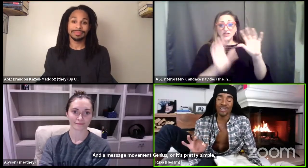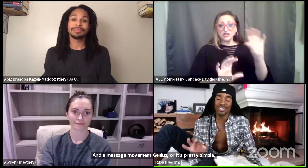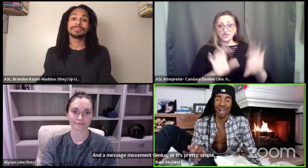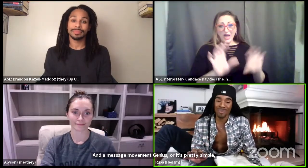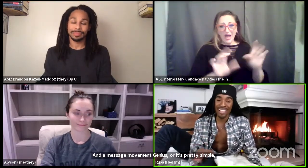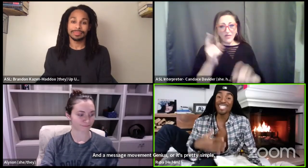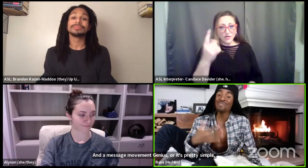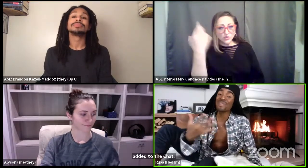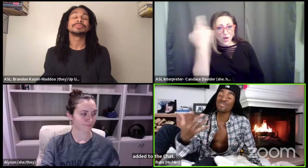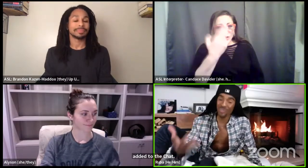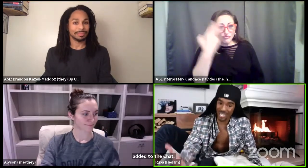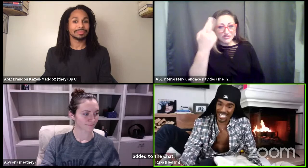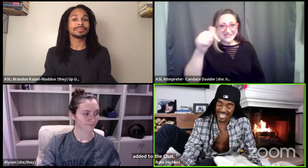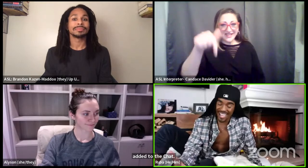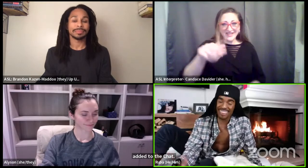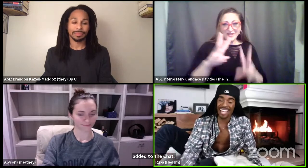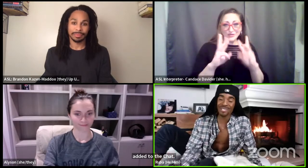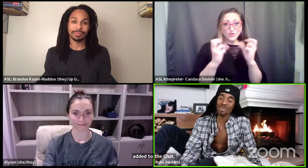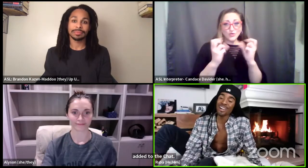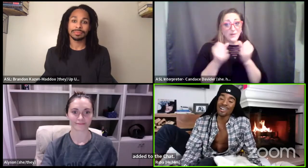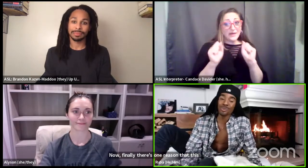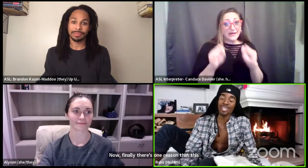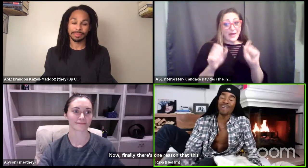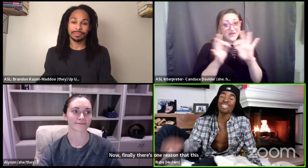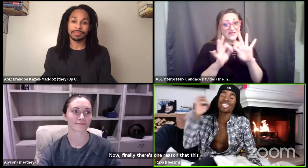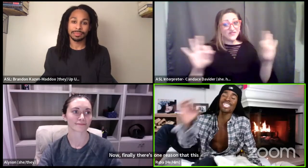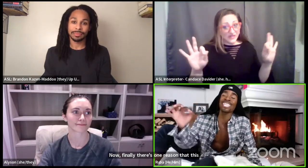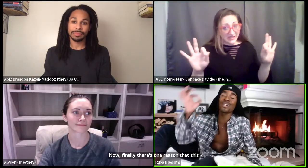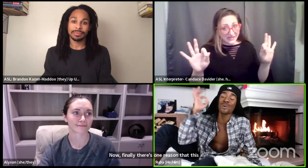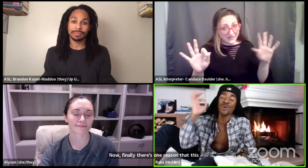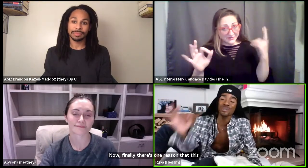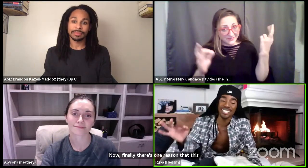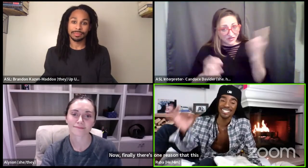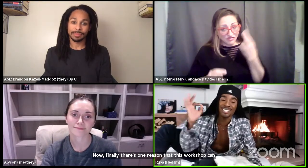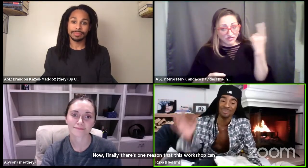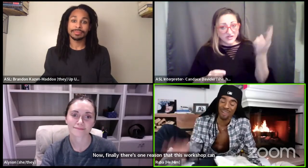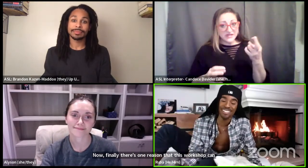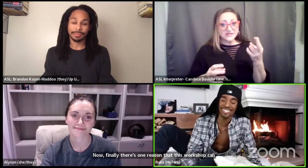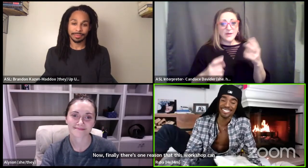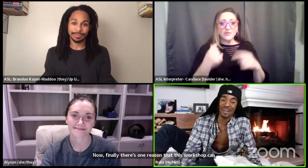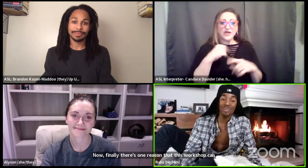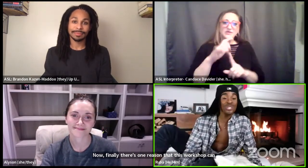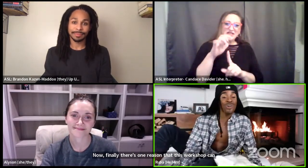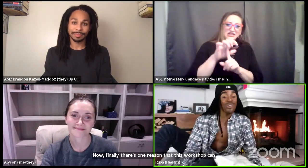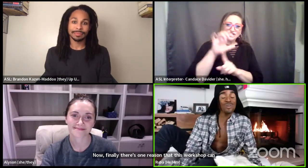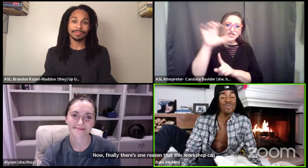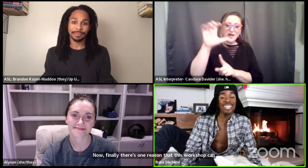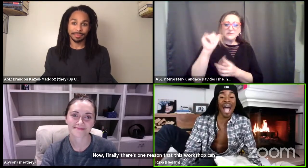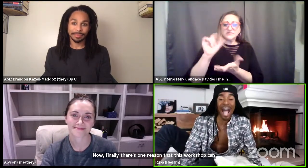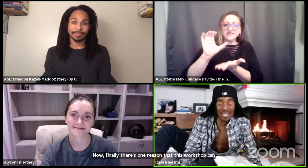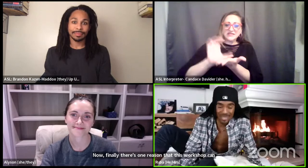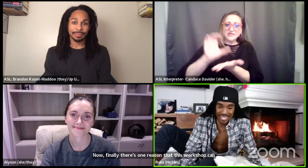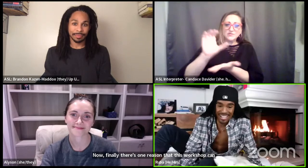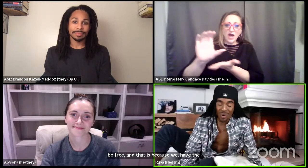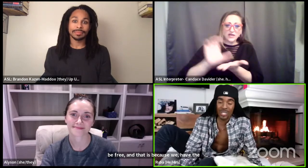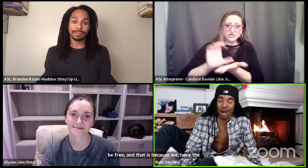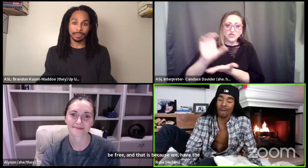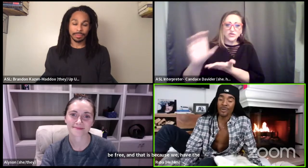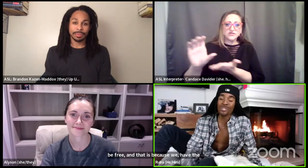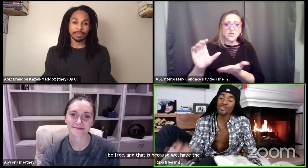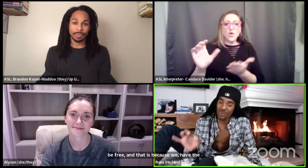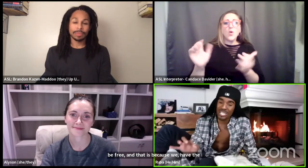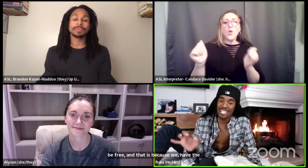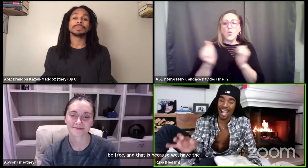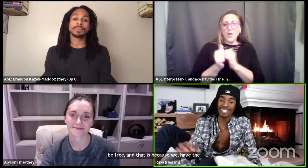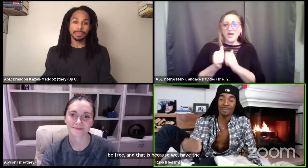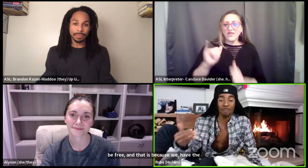this workshop can be free, and that is because we have the coolest sponsors, starting with IME, which